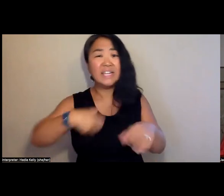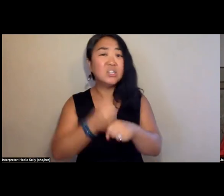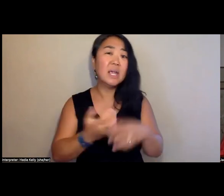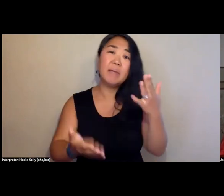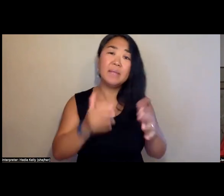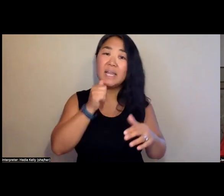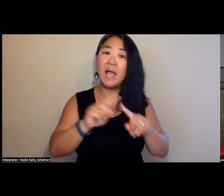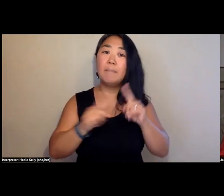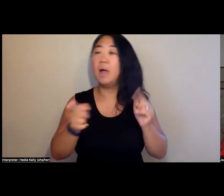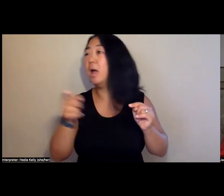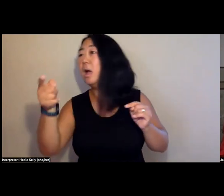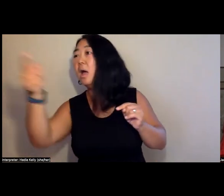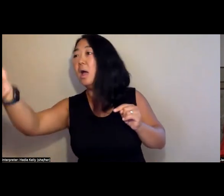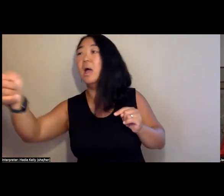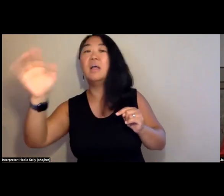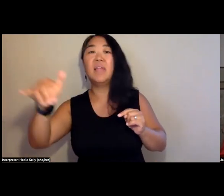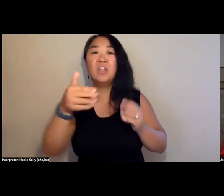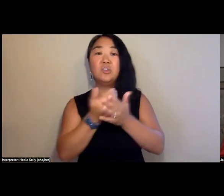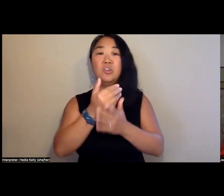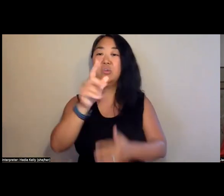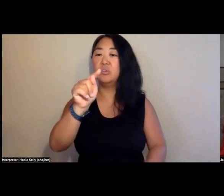where the terrain keeps on changing for us.